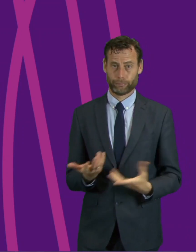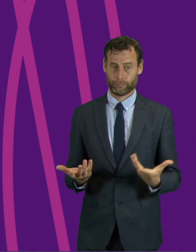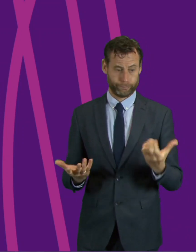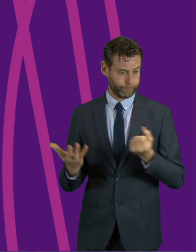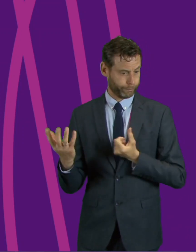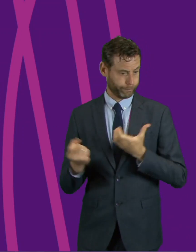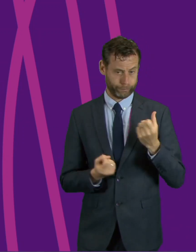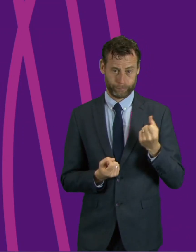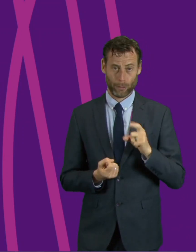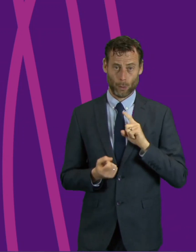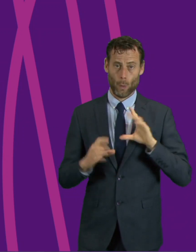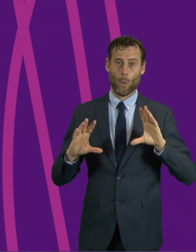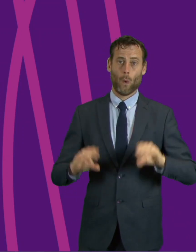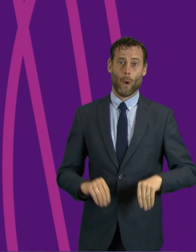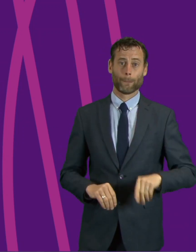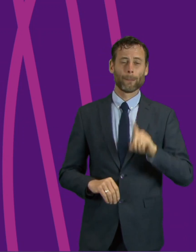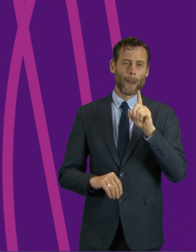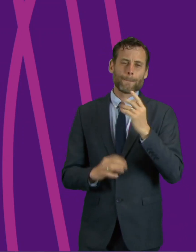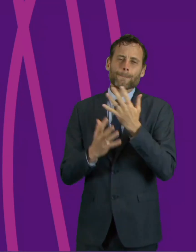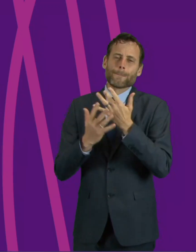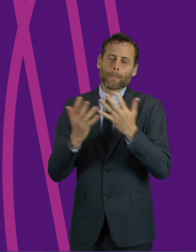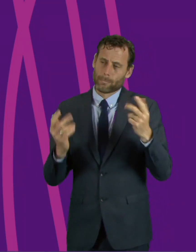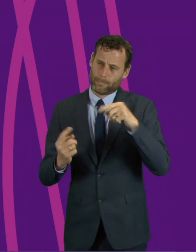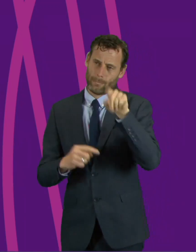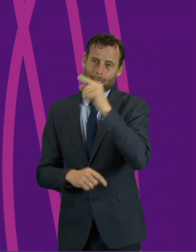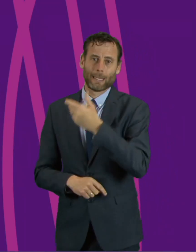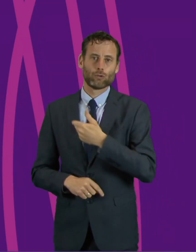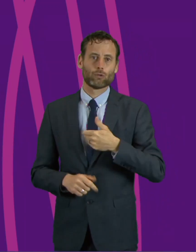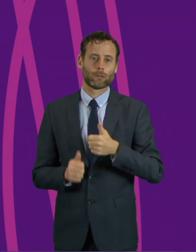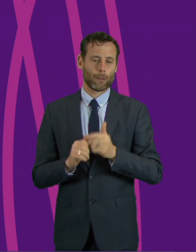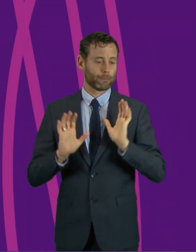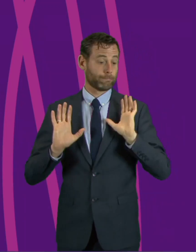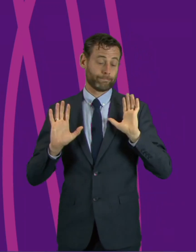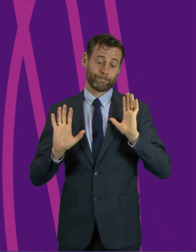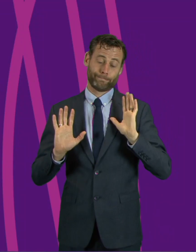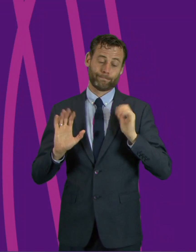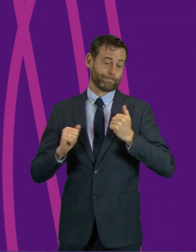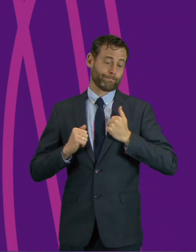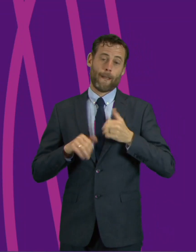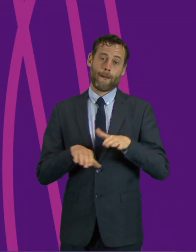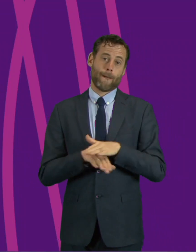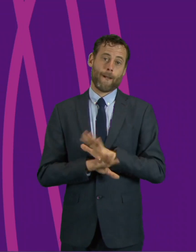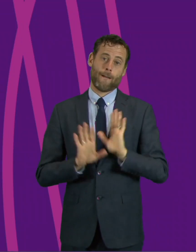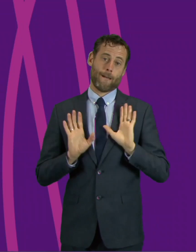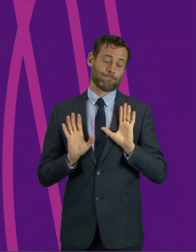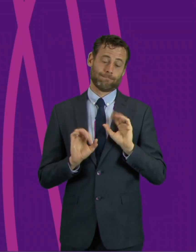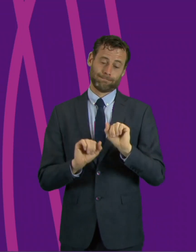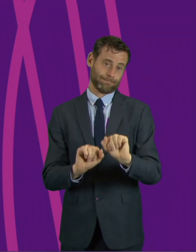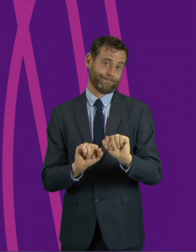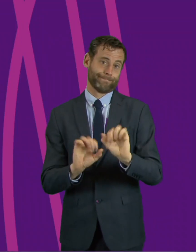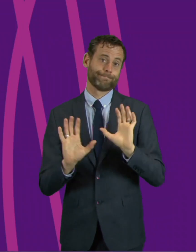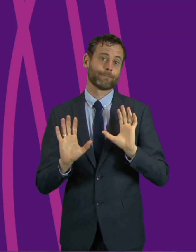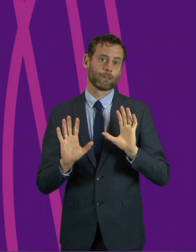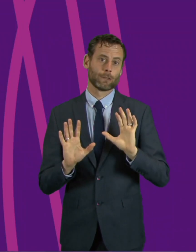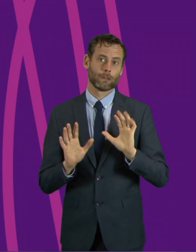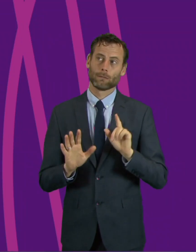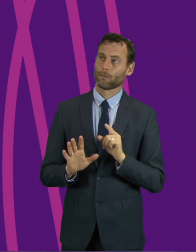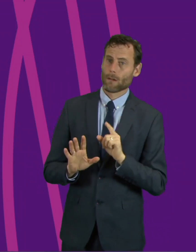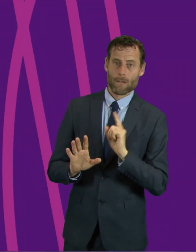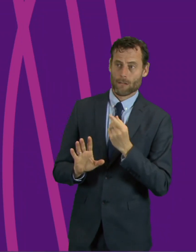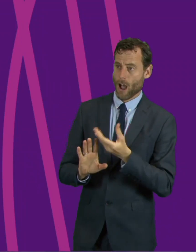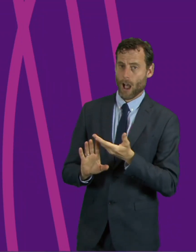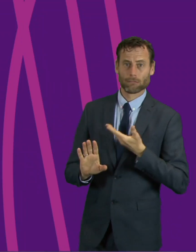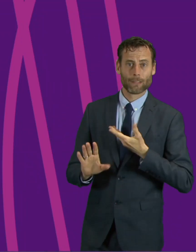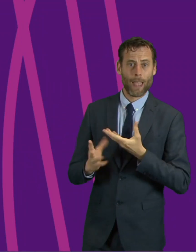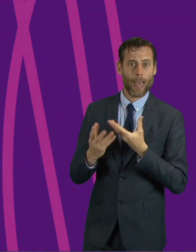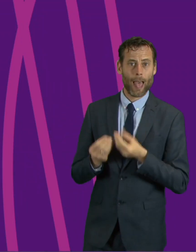However, several insurers have been accused of wriggling out of their obligations, which puts the future of many businesses at risk. Will the